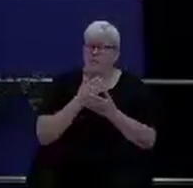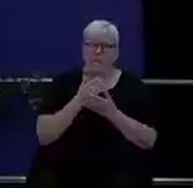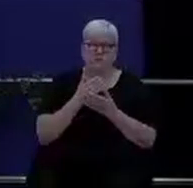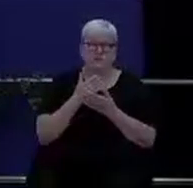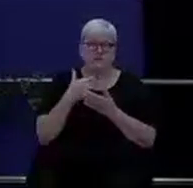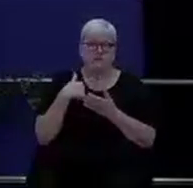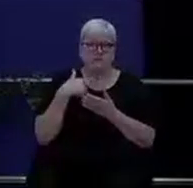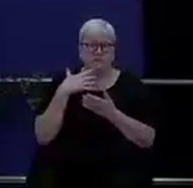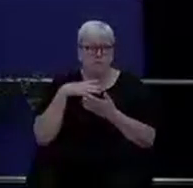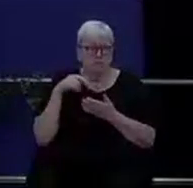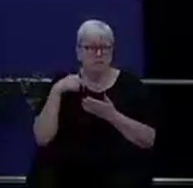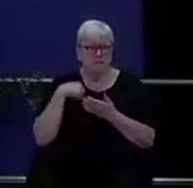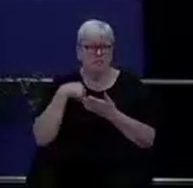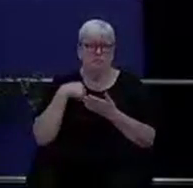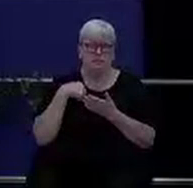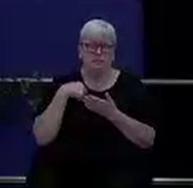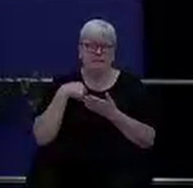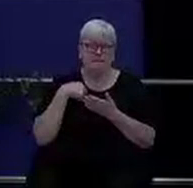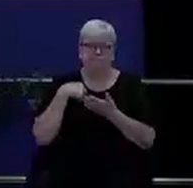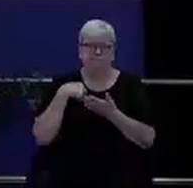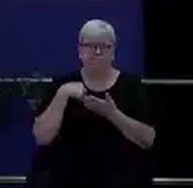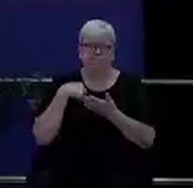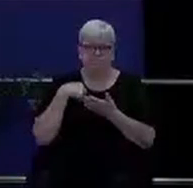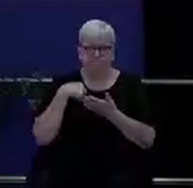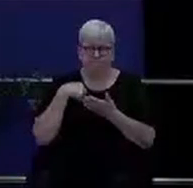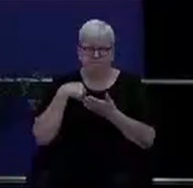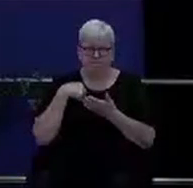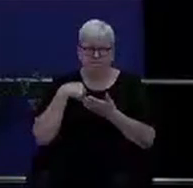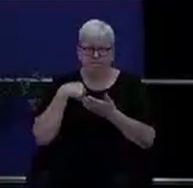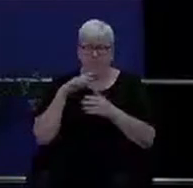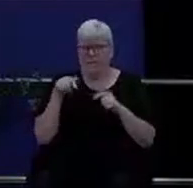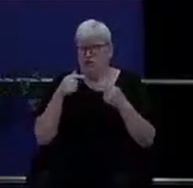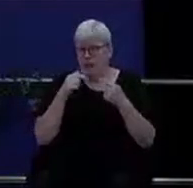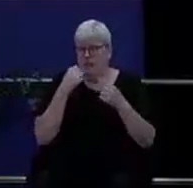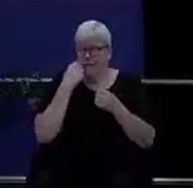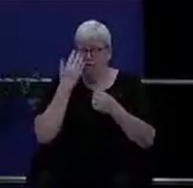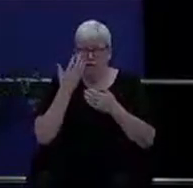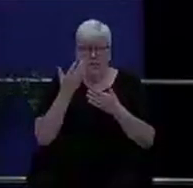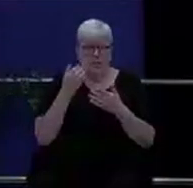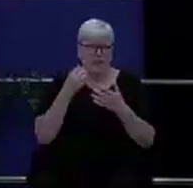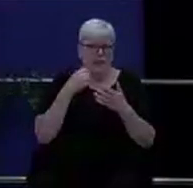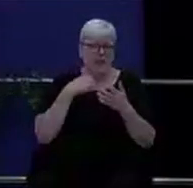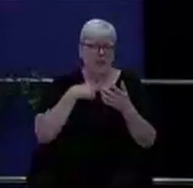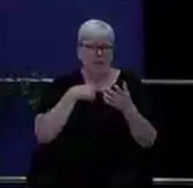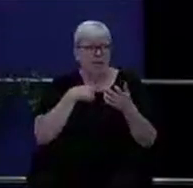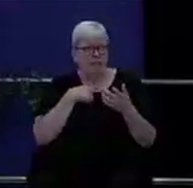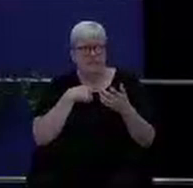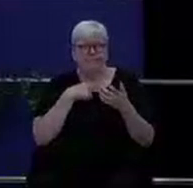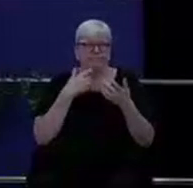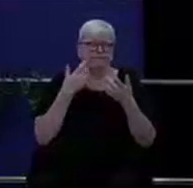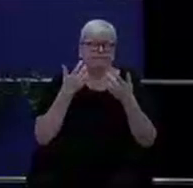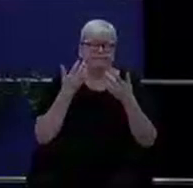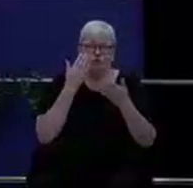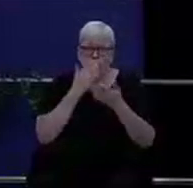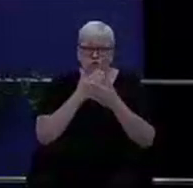sort of post-Trump way. I mean, I was challenged on a daily basis about my preconceptions. And so